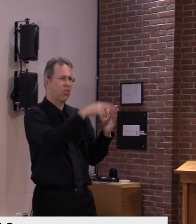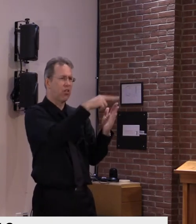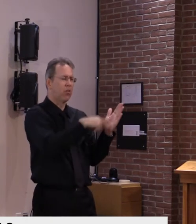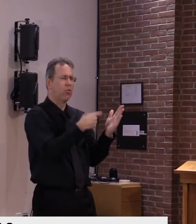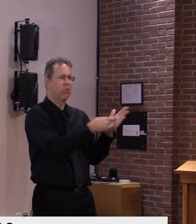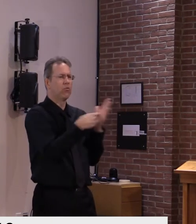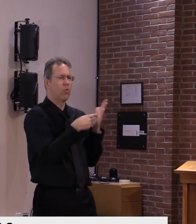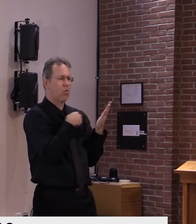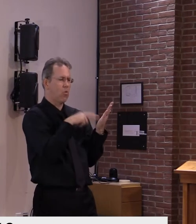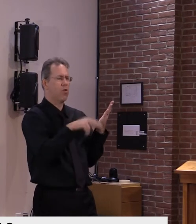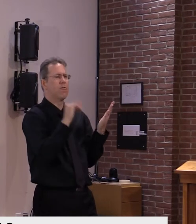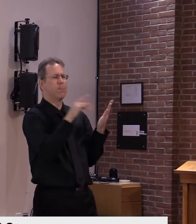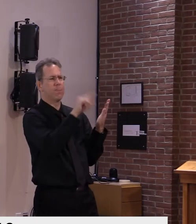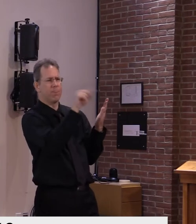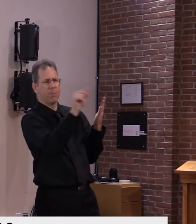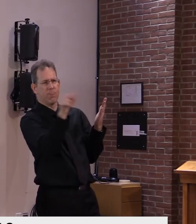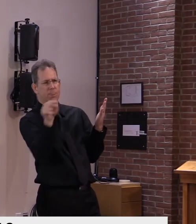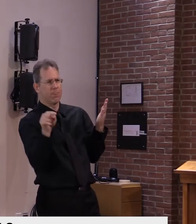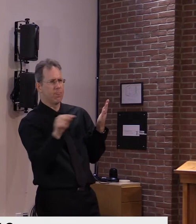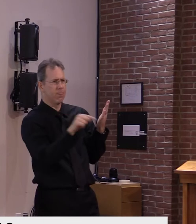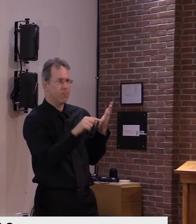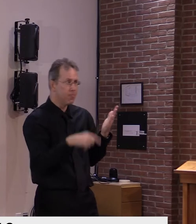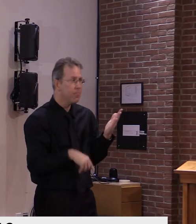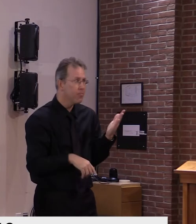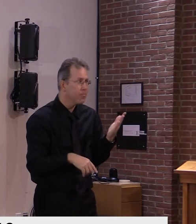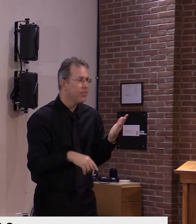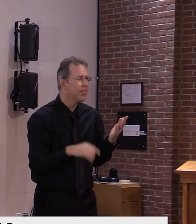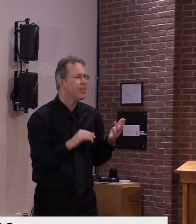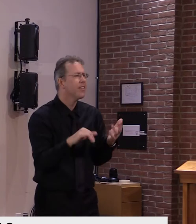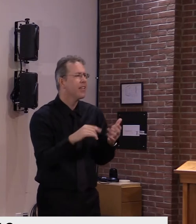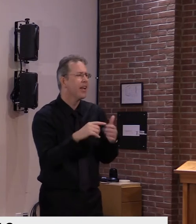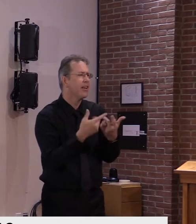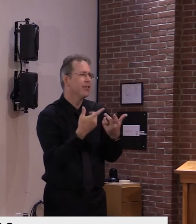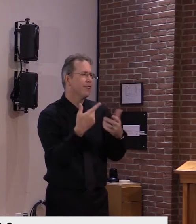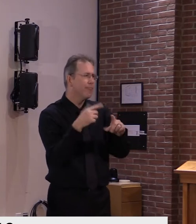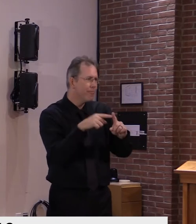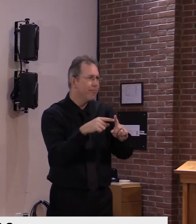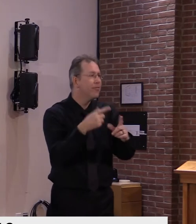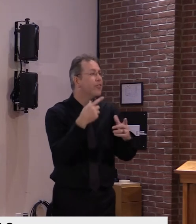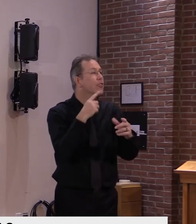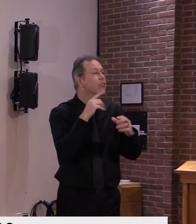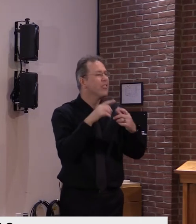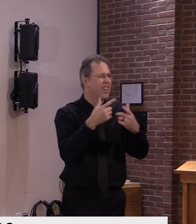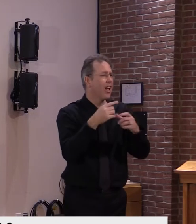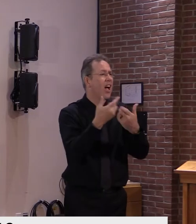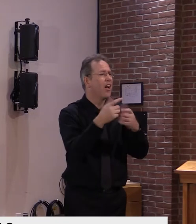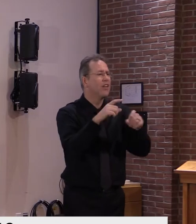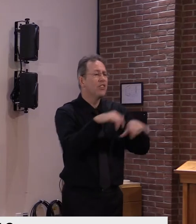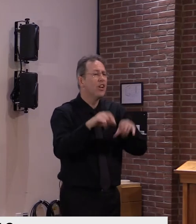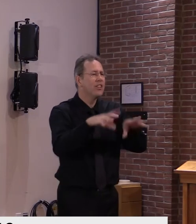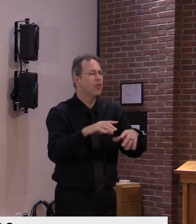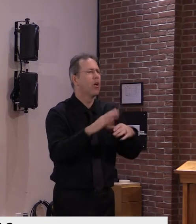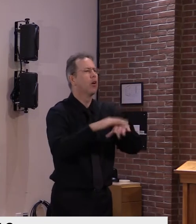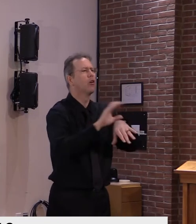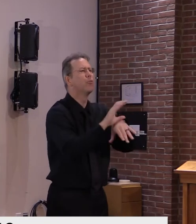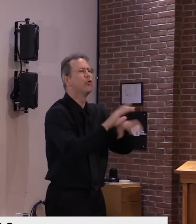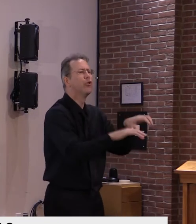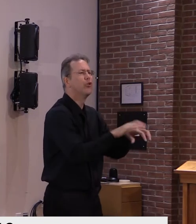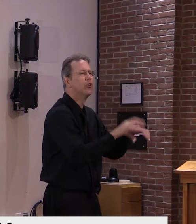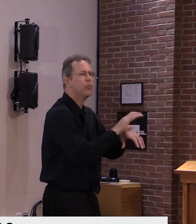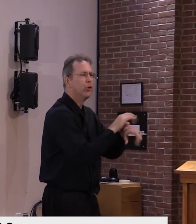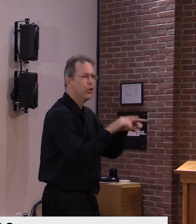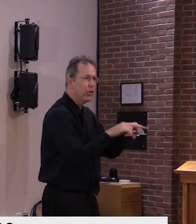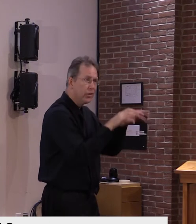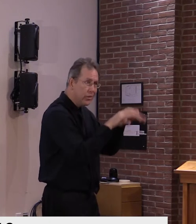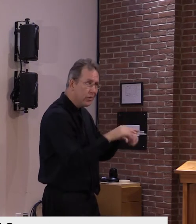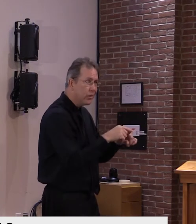for example, is a computer-based assessment that I still believe requires in-person instruction